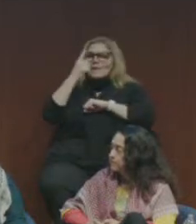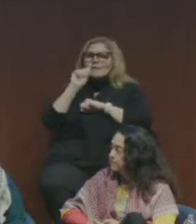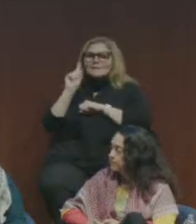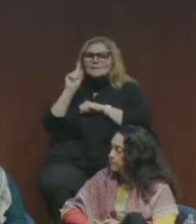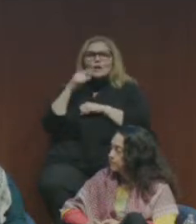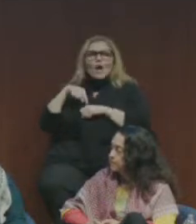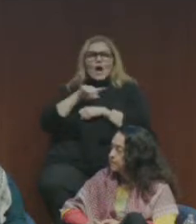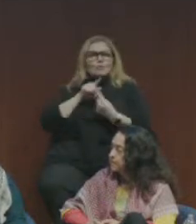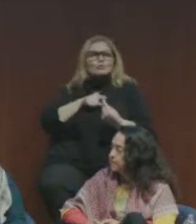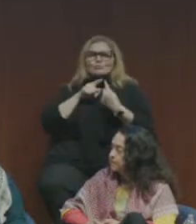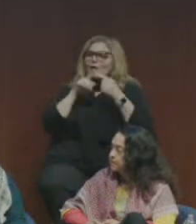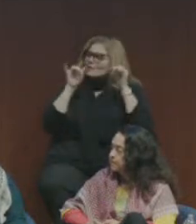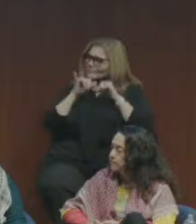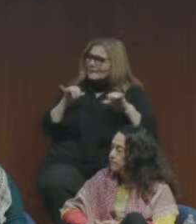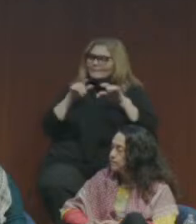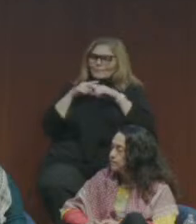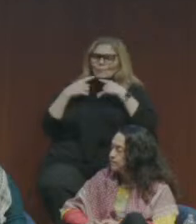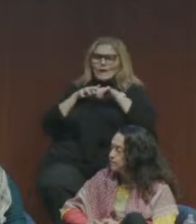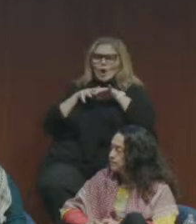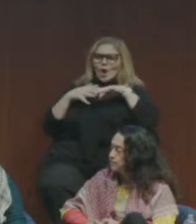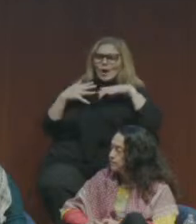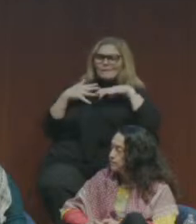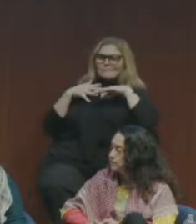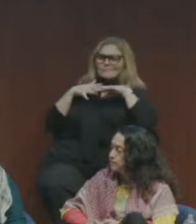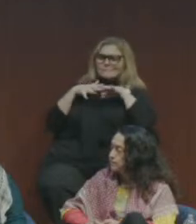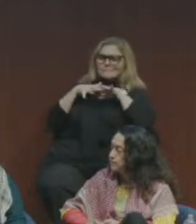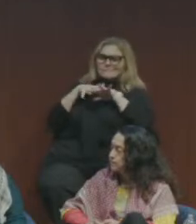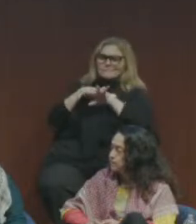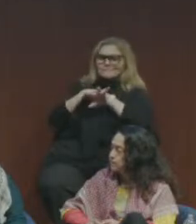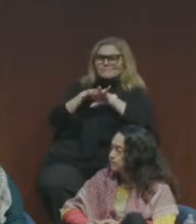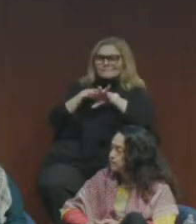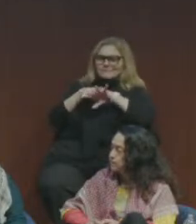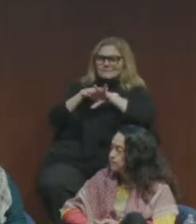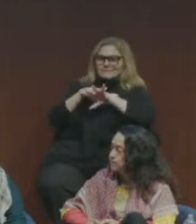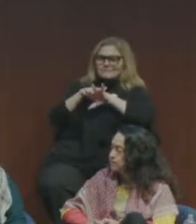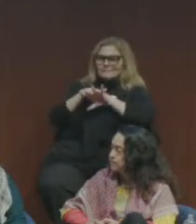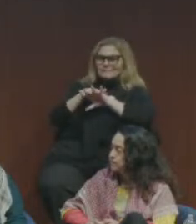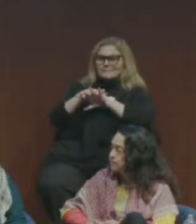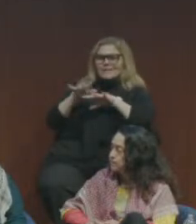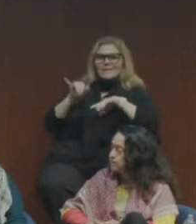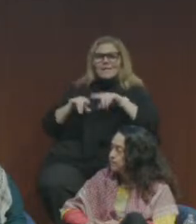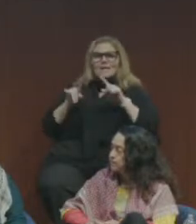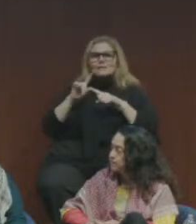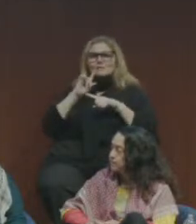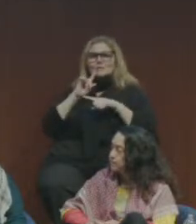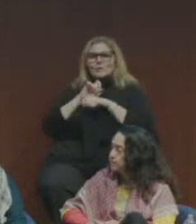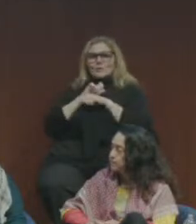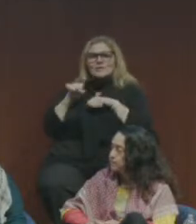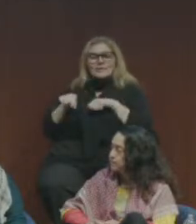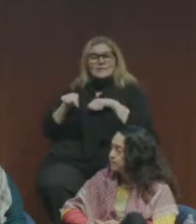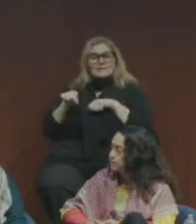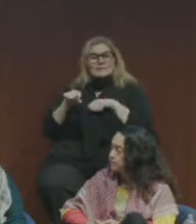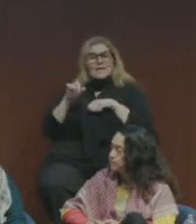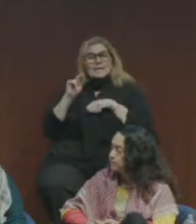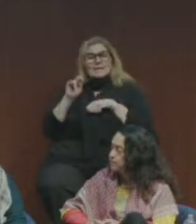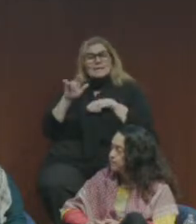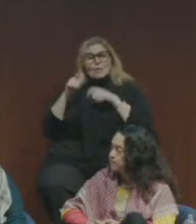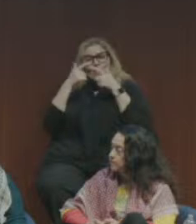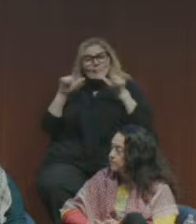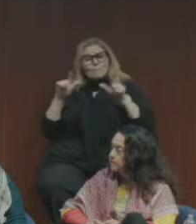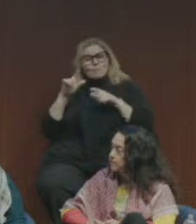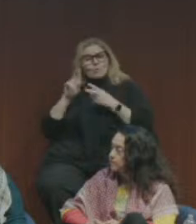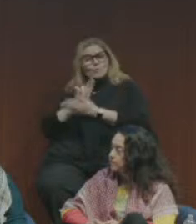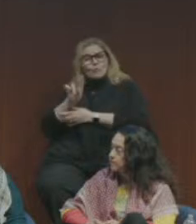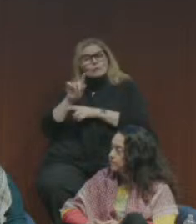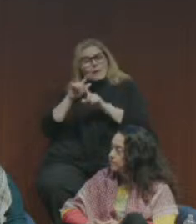our struggles are interconnected with one another. And so as I say that, this is a neoliberal university, it is also a university